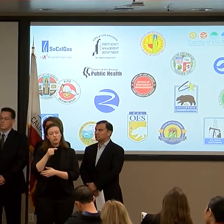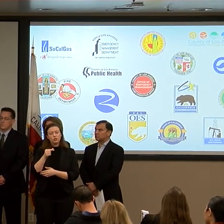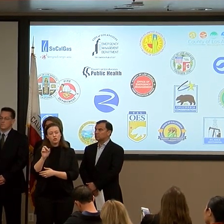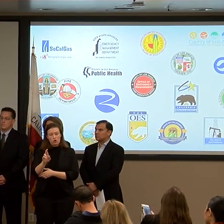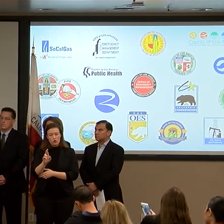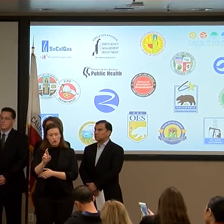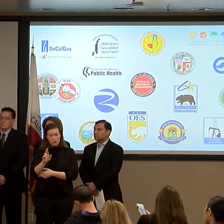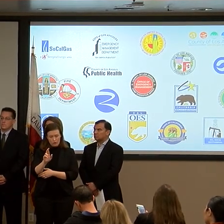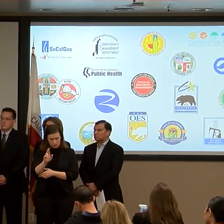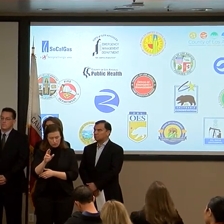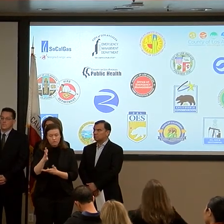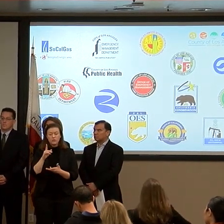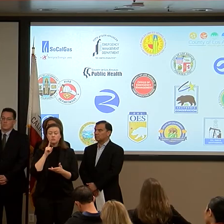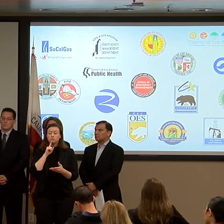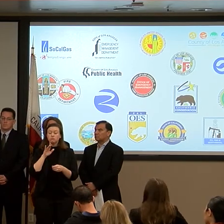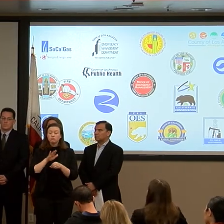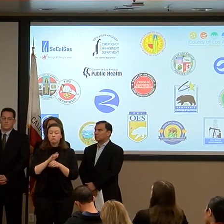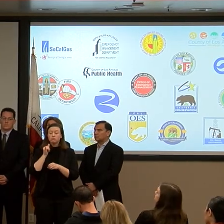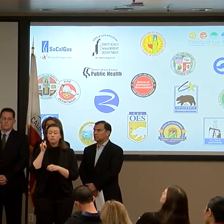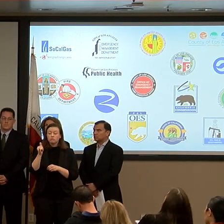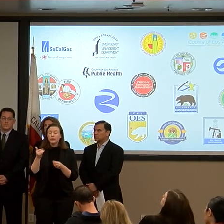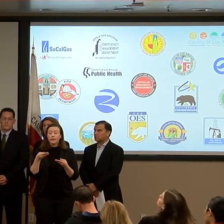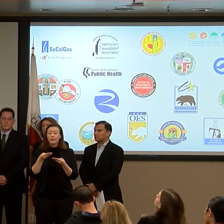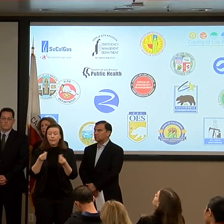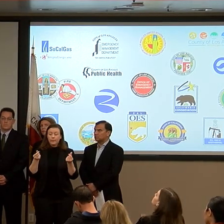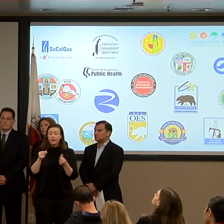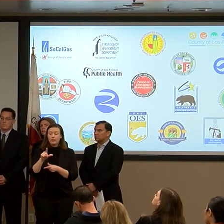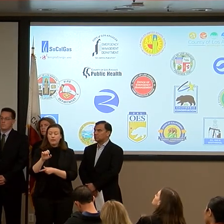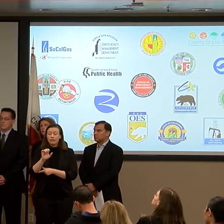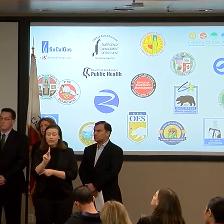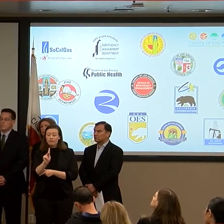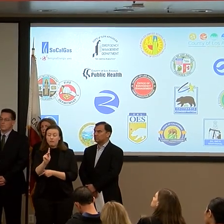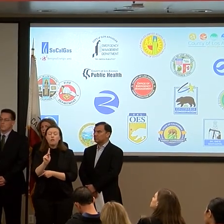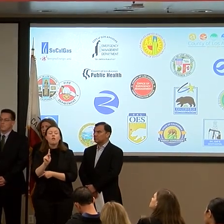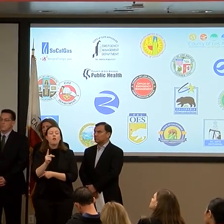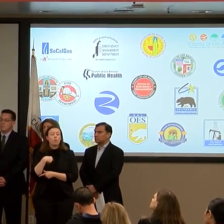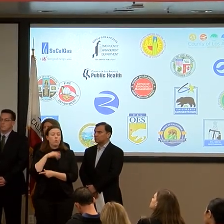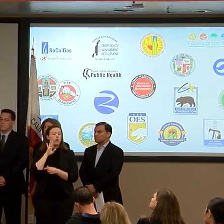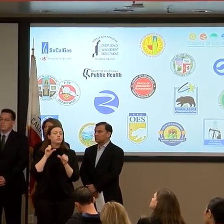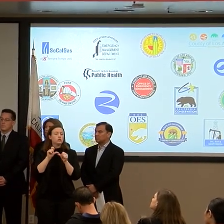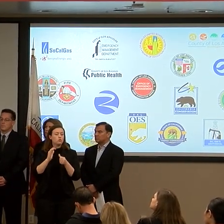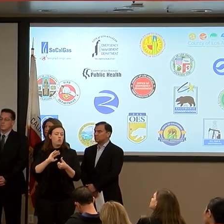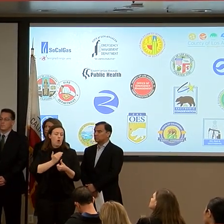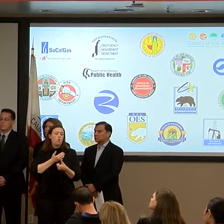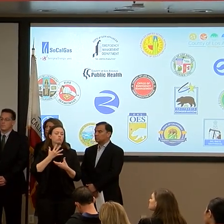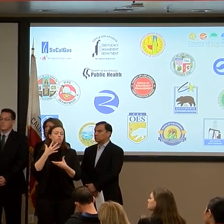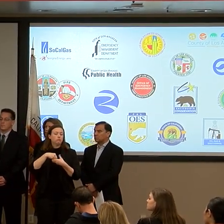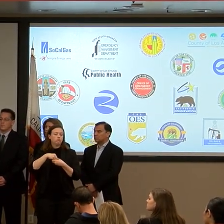permanently sealed, the Los Angeles County Fire Department will evaluate our continued involvement with this process.